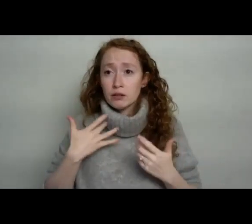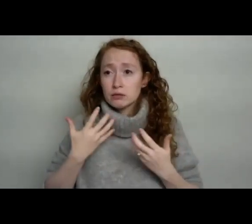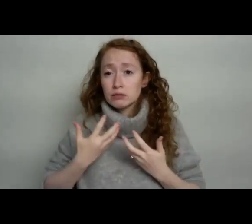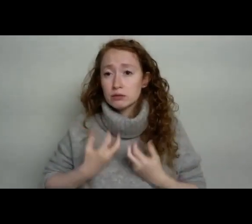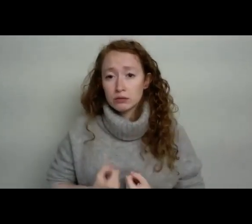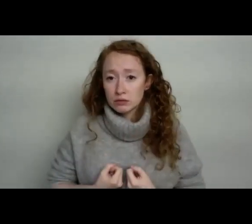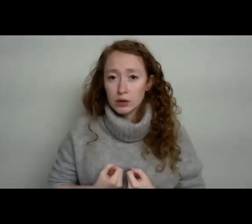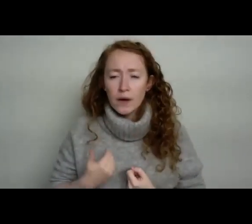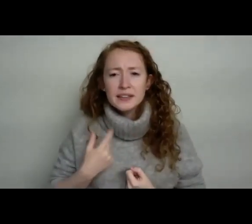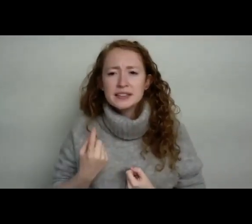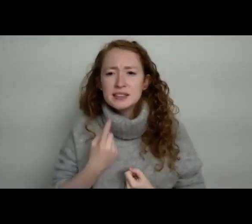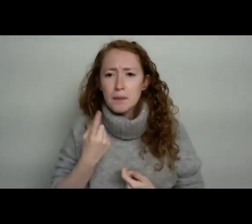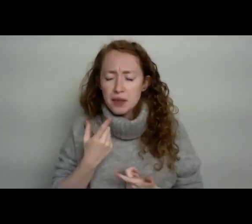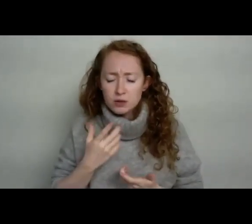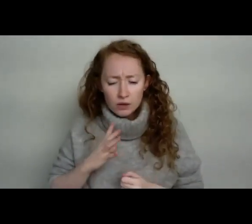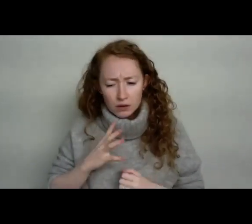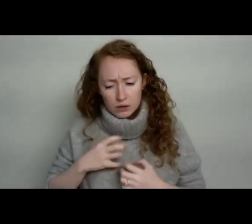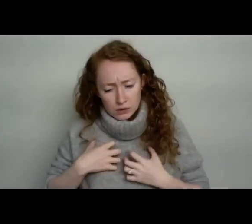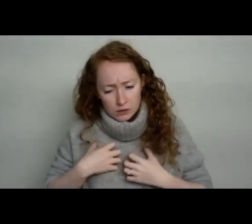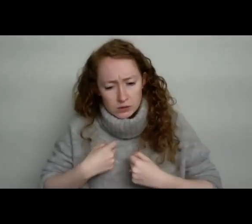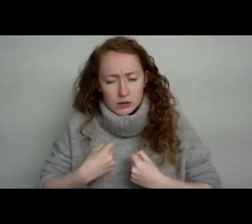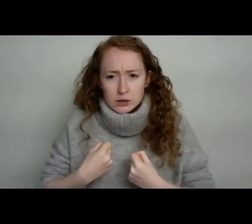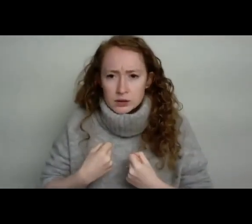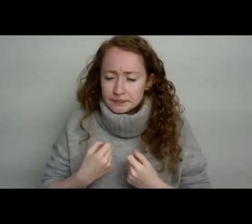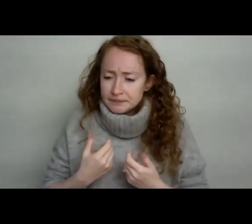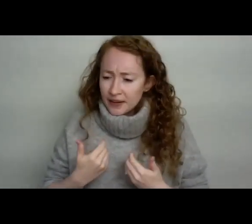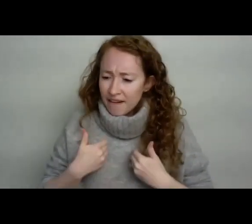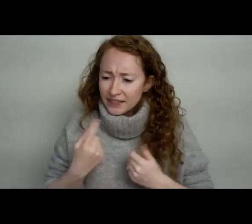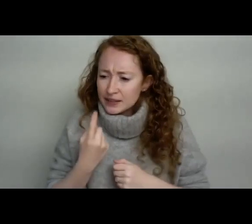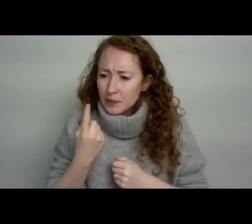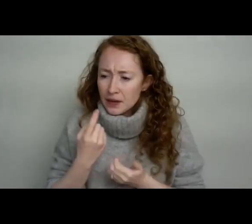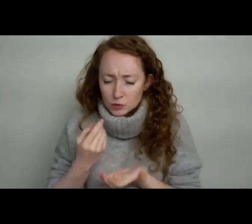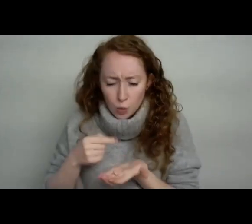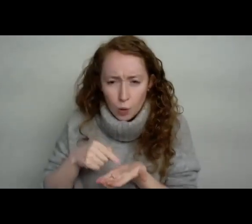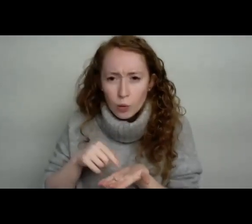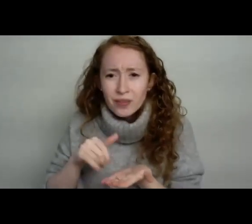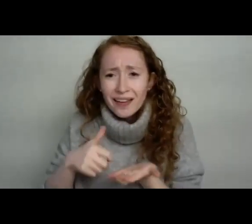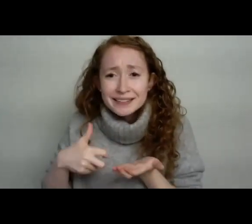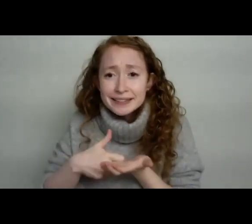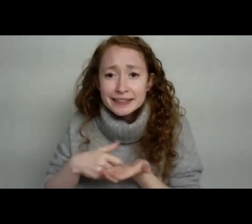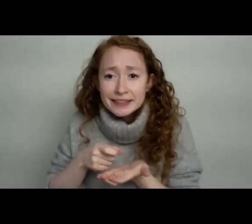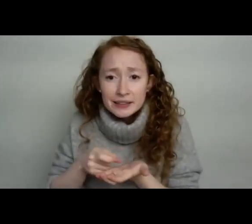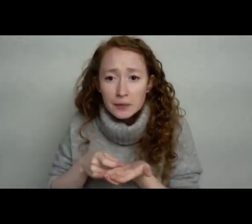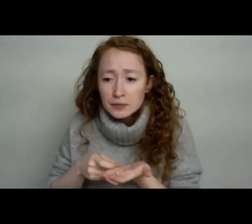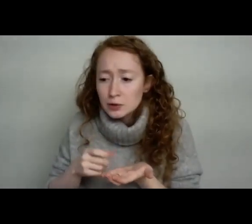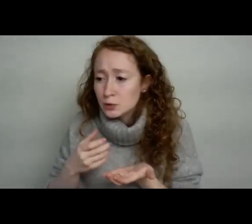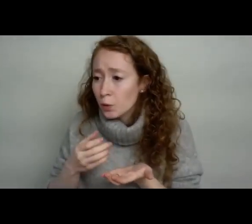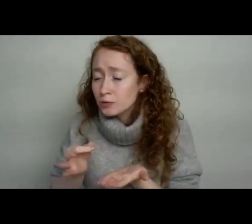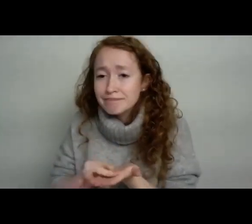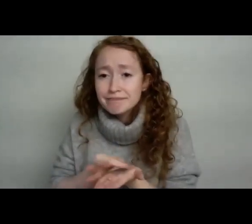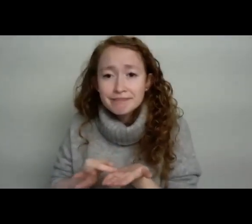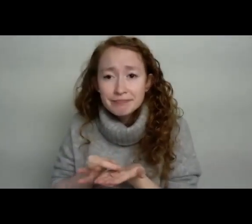up, something to hold in your hands, like ticket stubs or change.